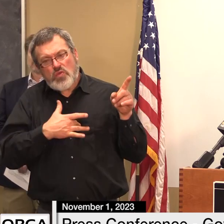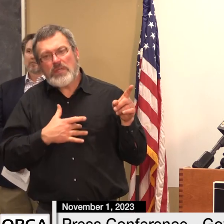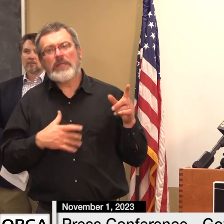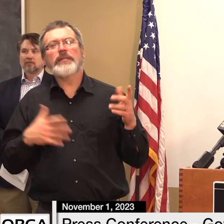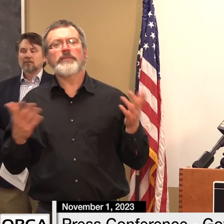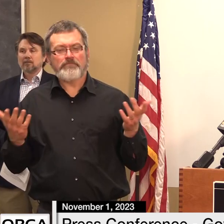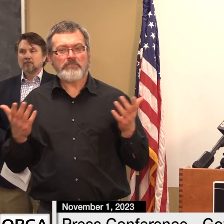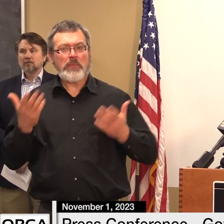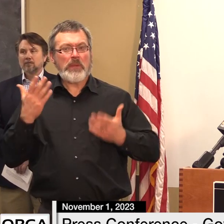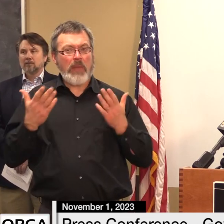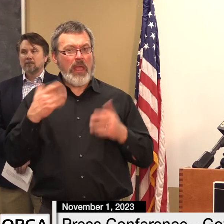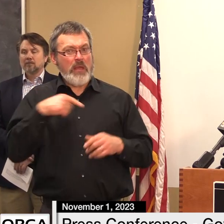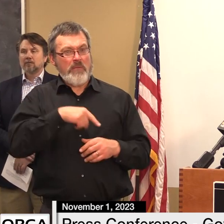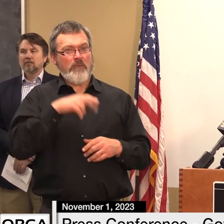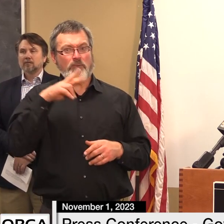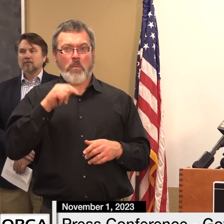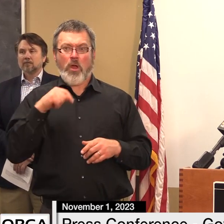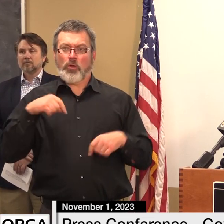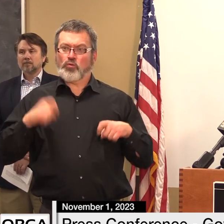Vermont should